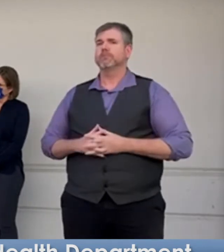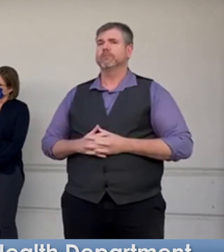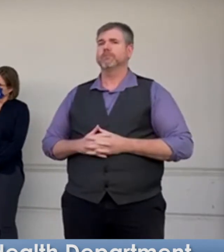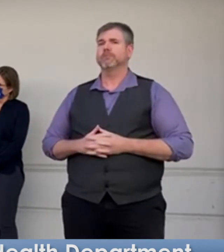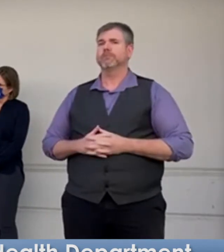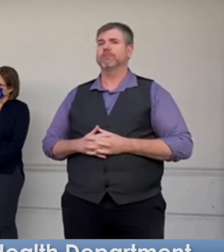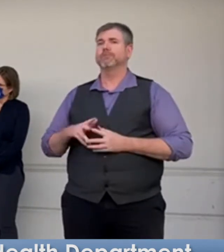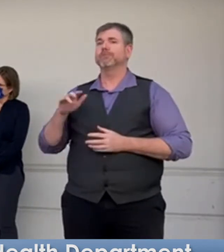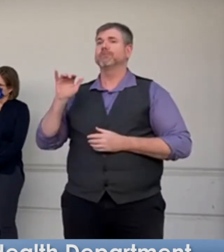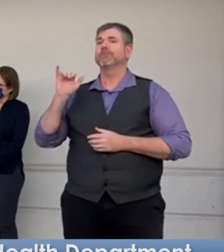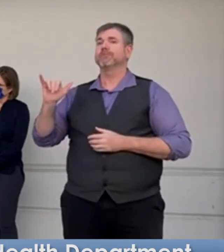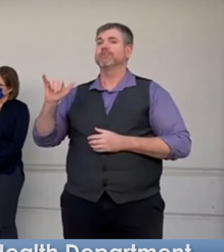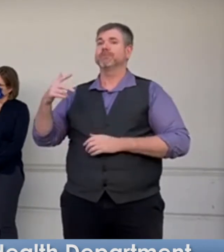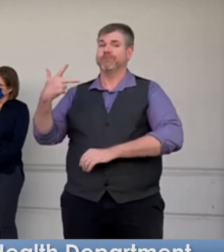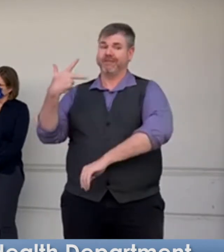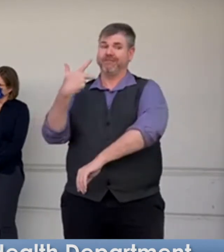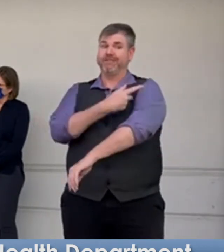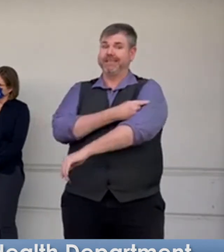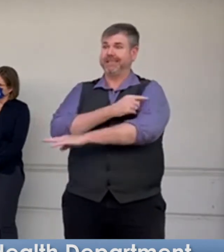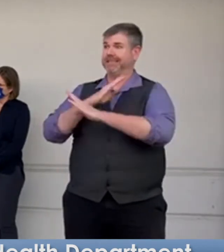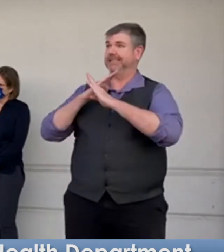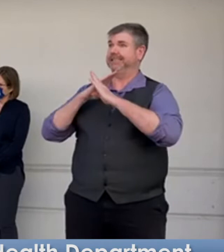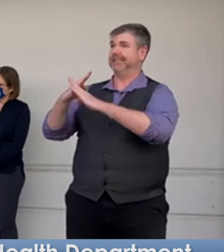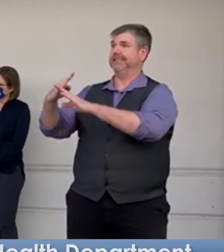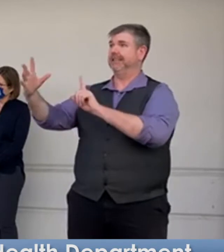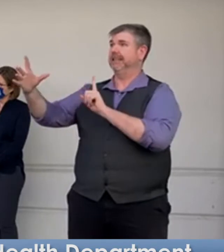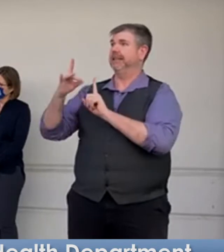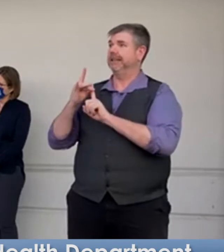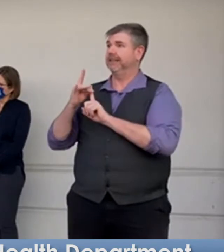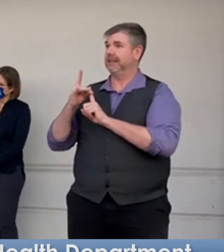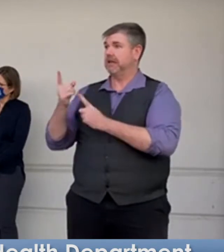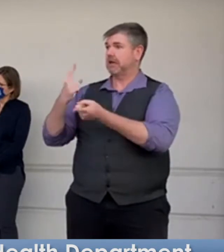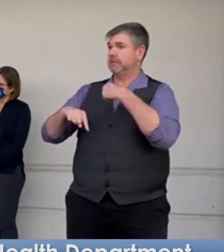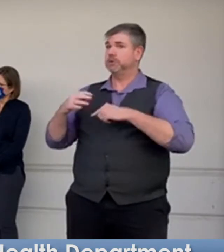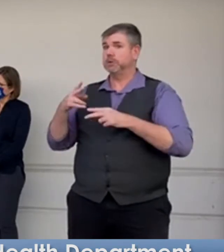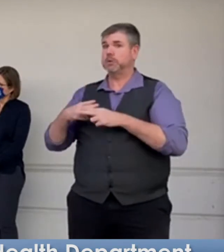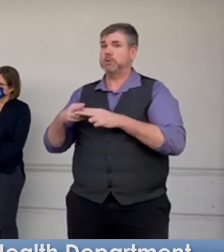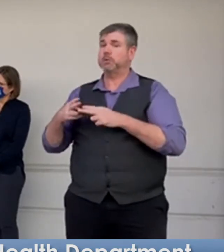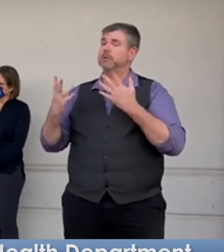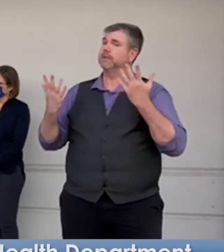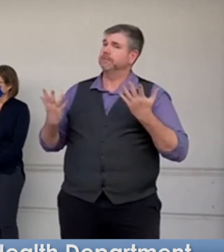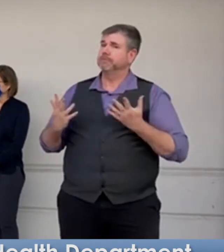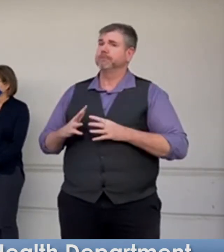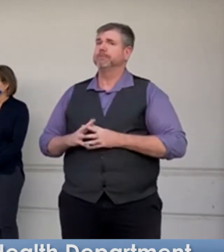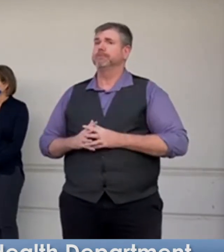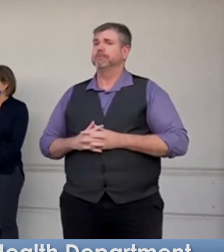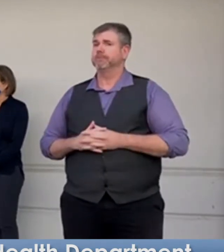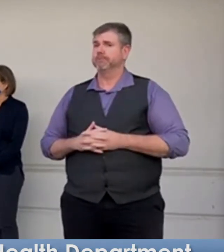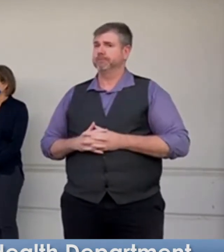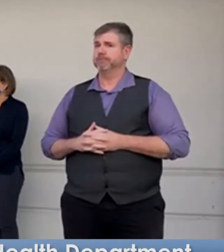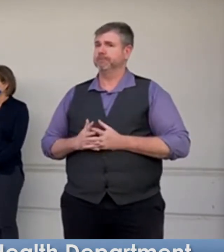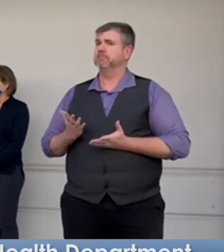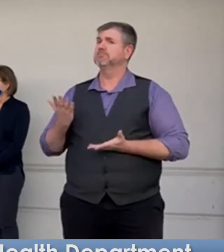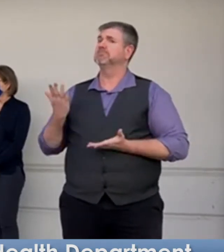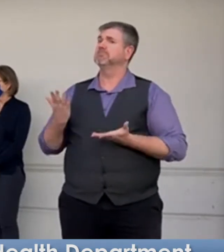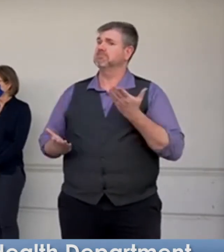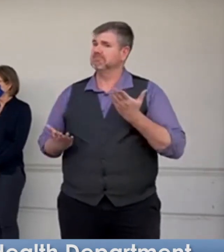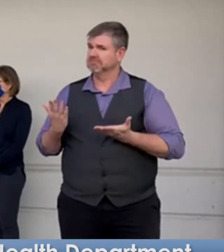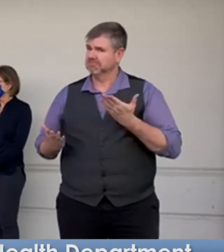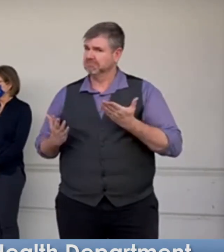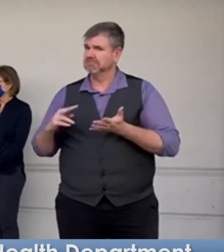online. So we know that there's going to be, really that this will end. In the